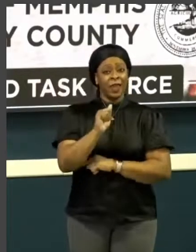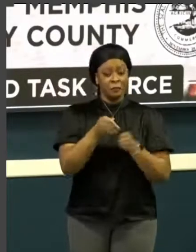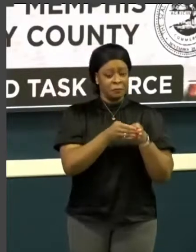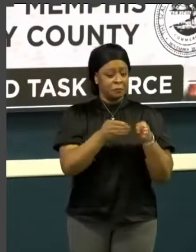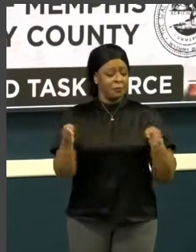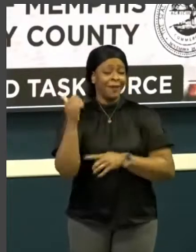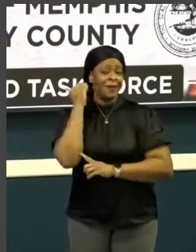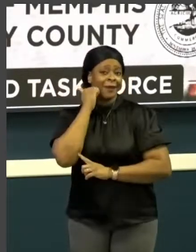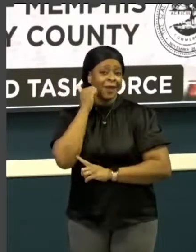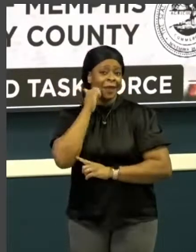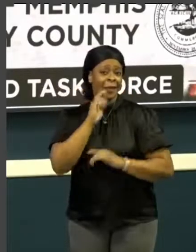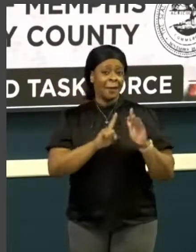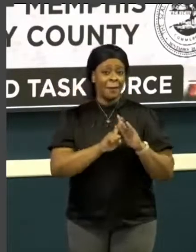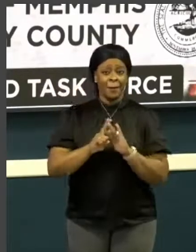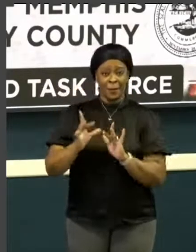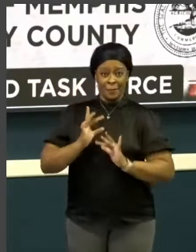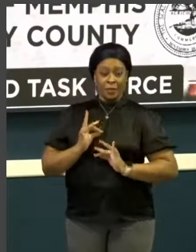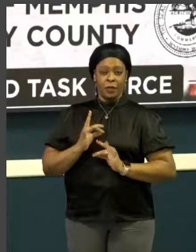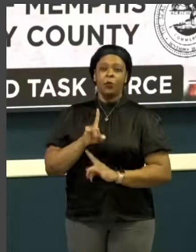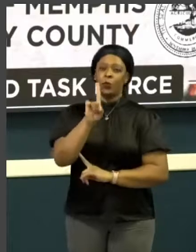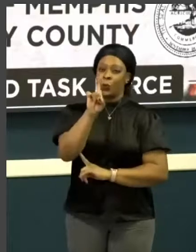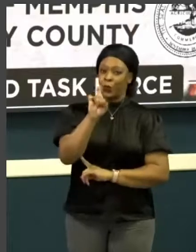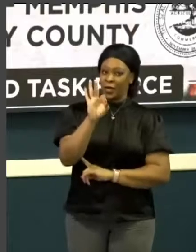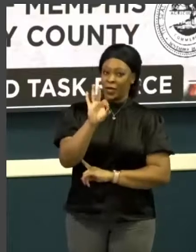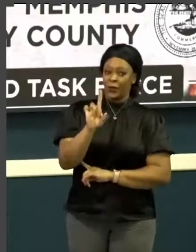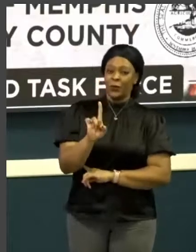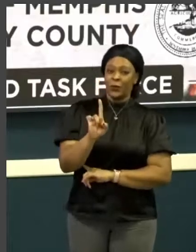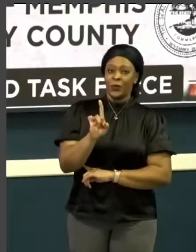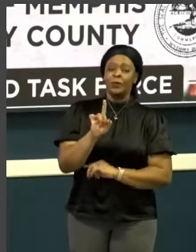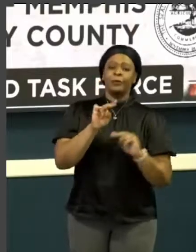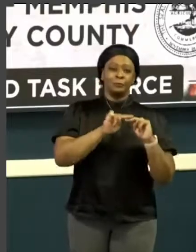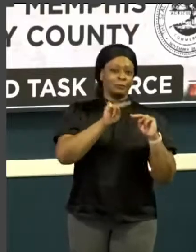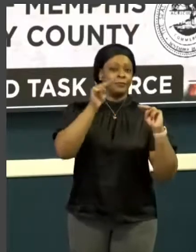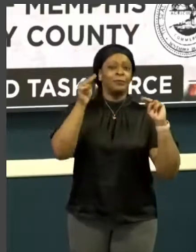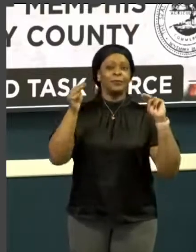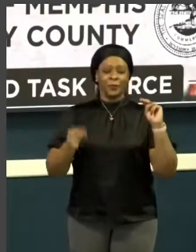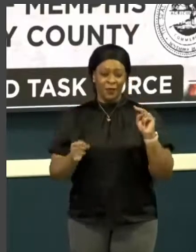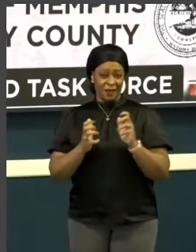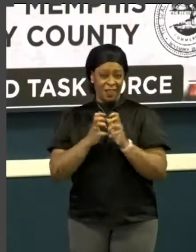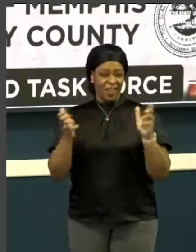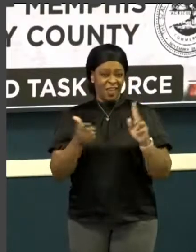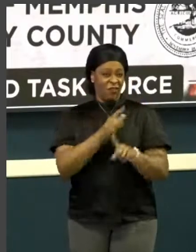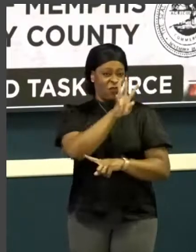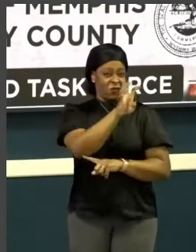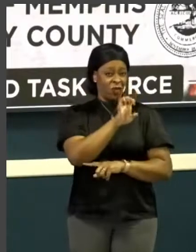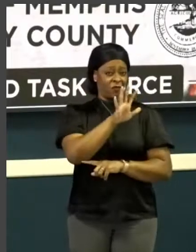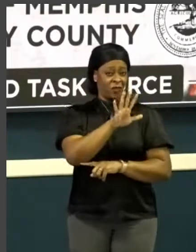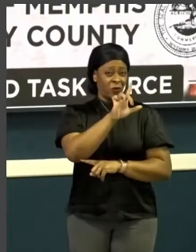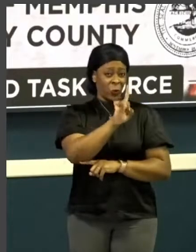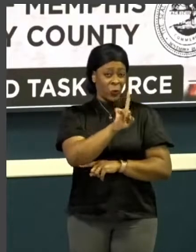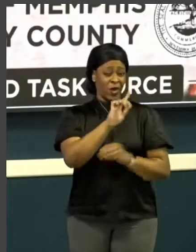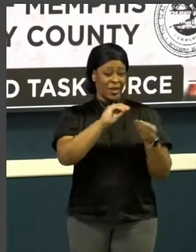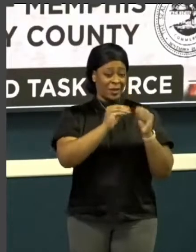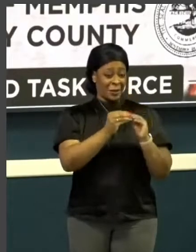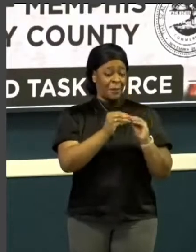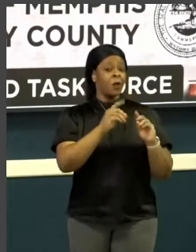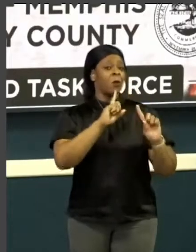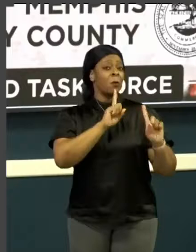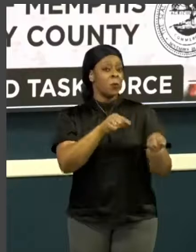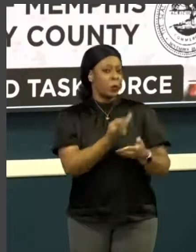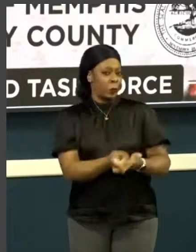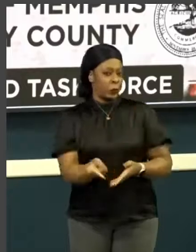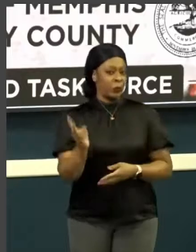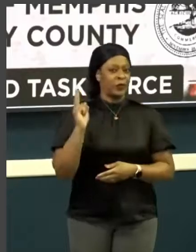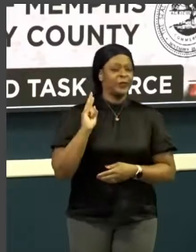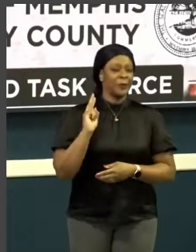cases per day is now 191. That is down significantly from the 458 average we reported 2